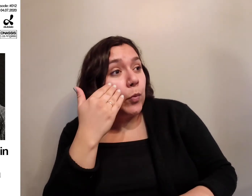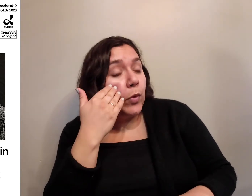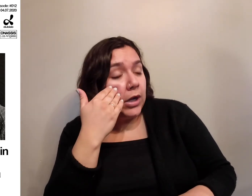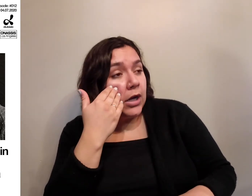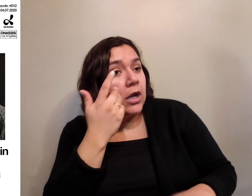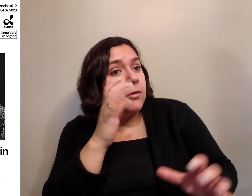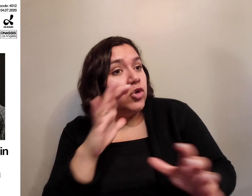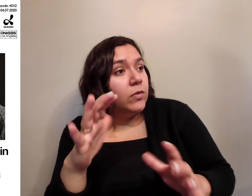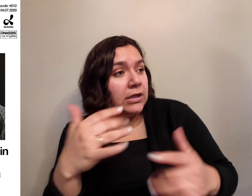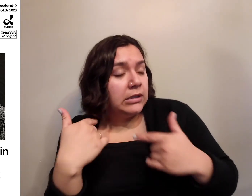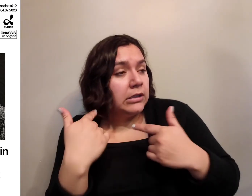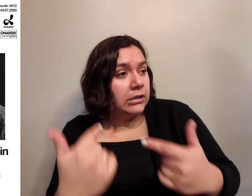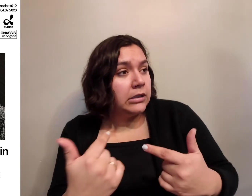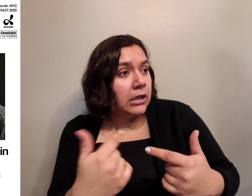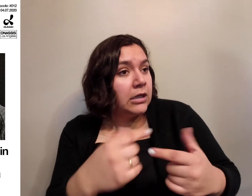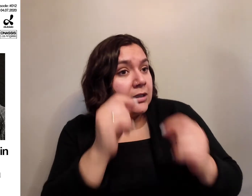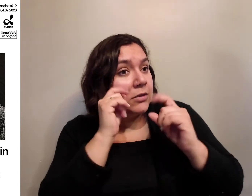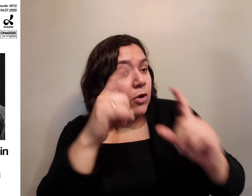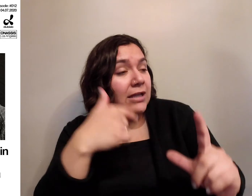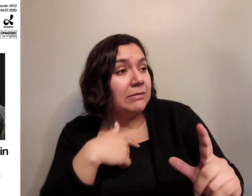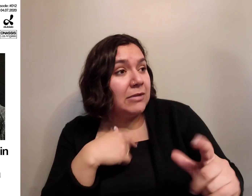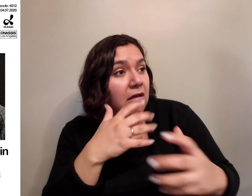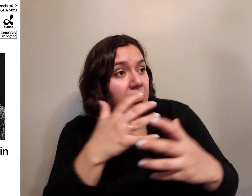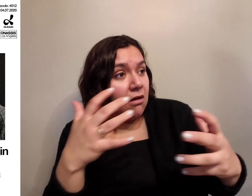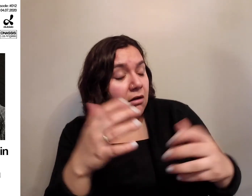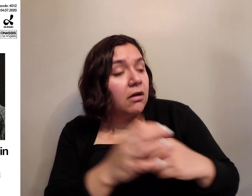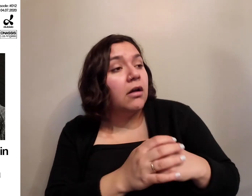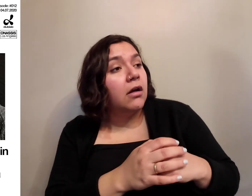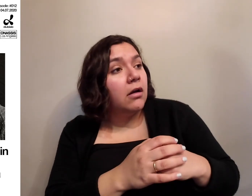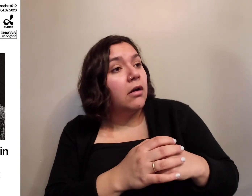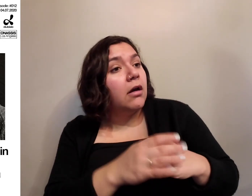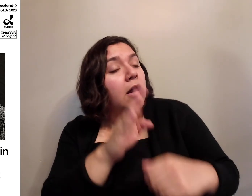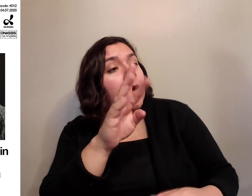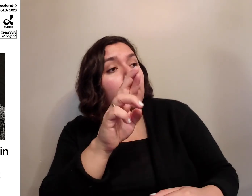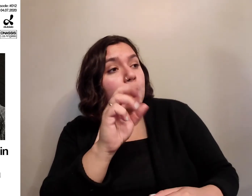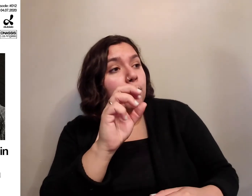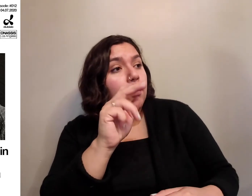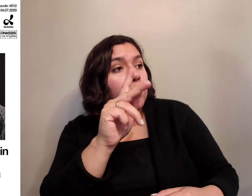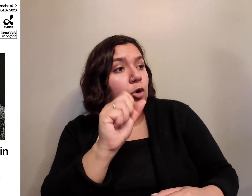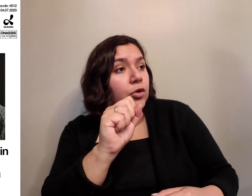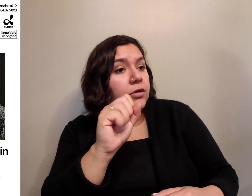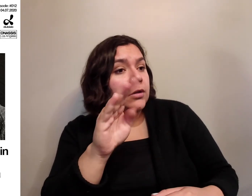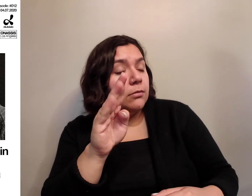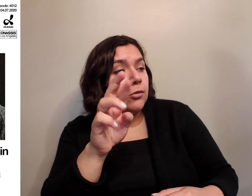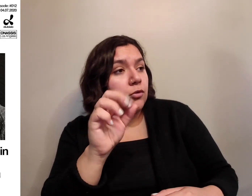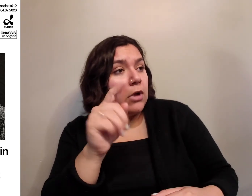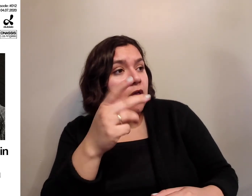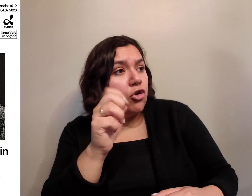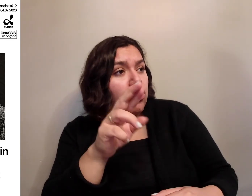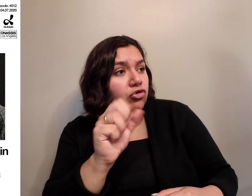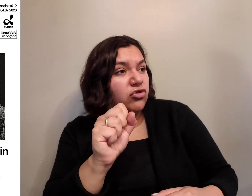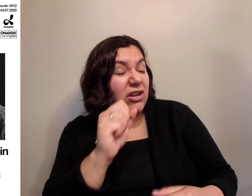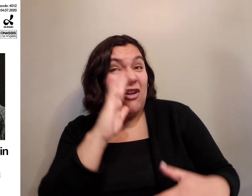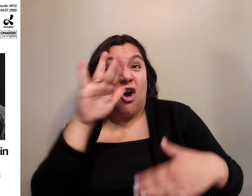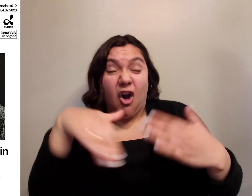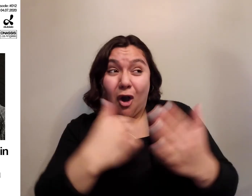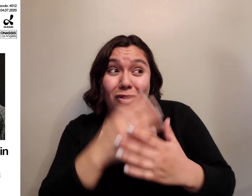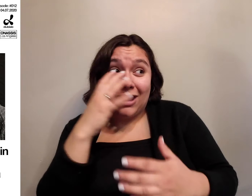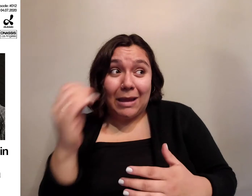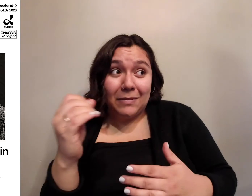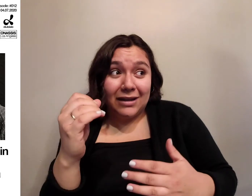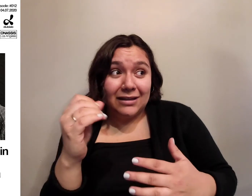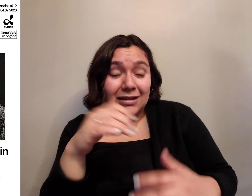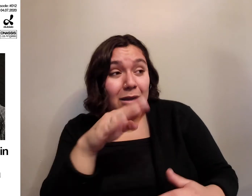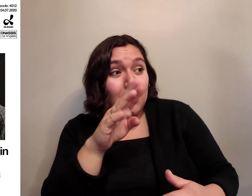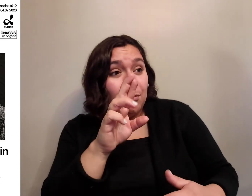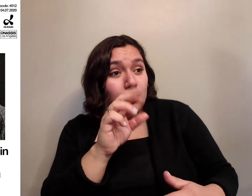has been doing this. It surprised me tremendously. Is Brooks Brothers. Of all companies, Brooks Brothers. Oh, with the mask.